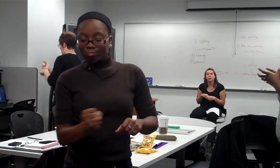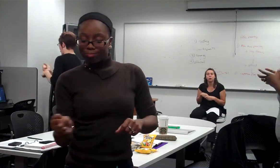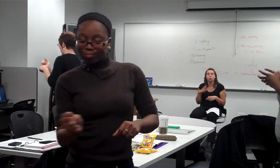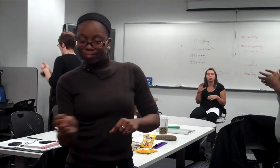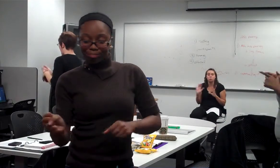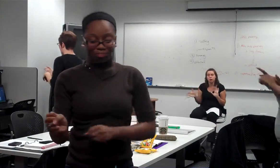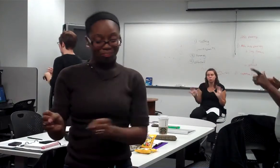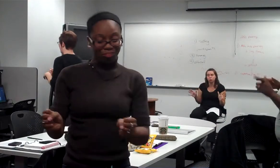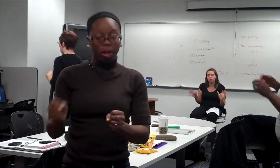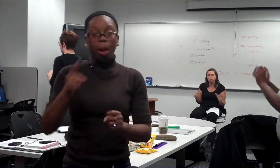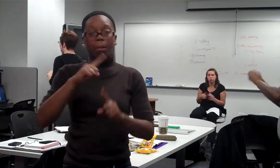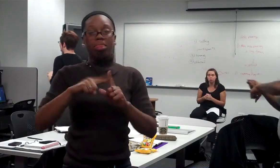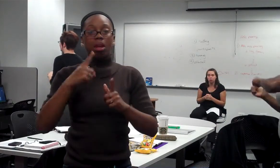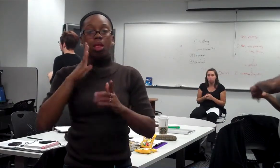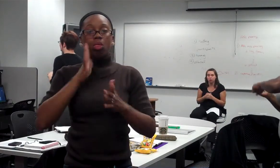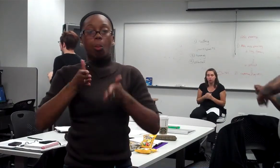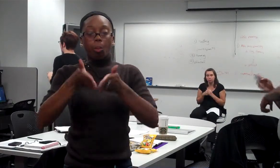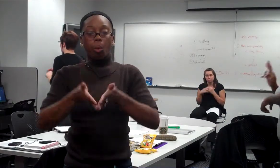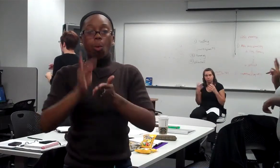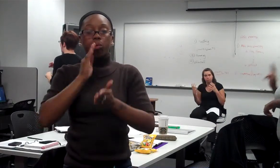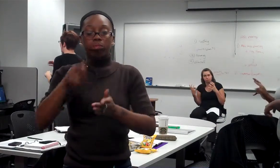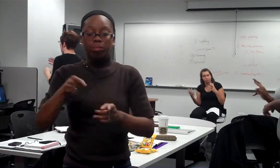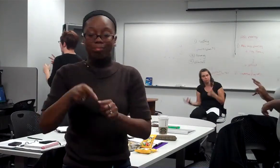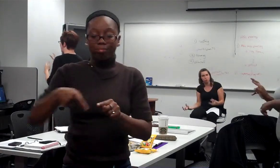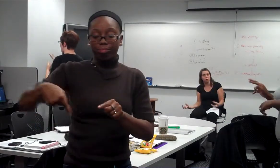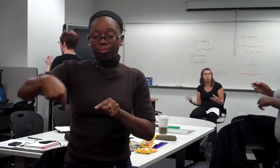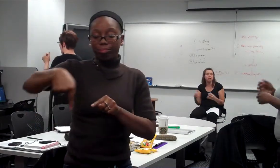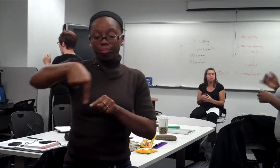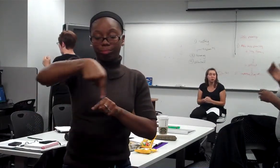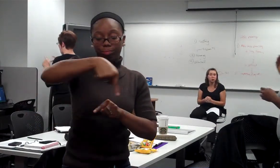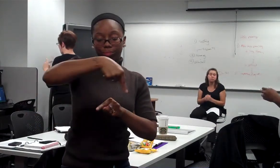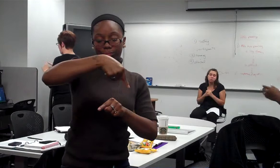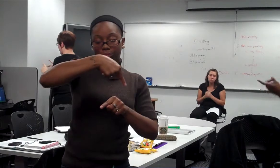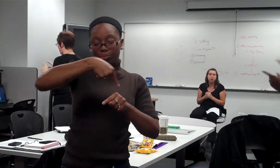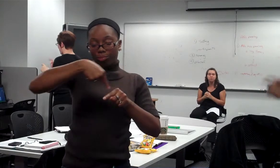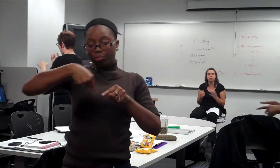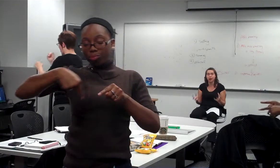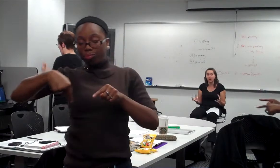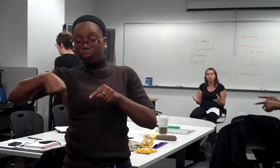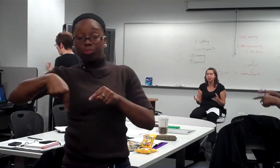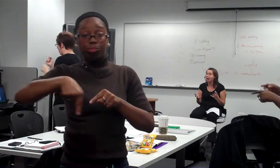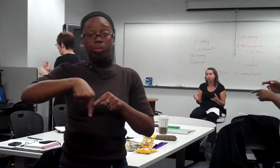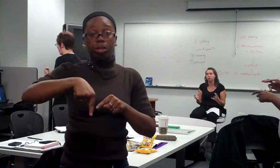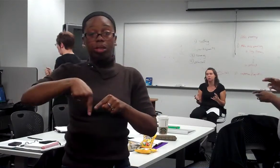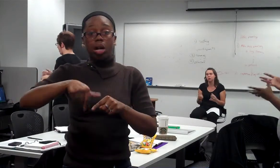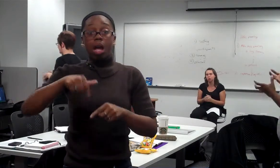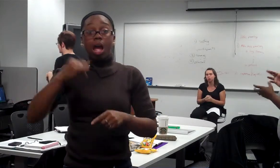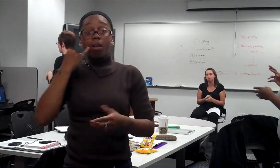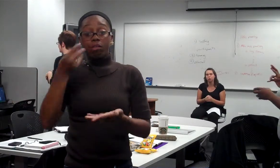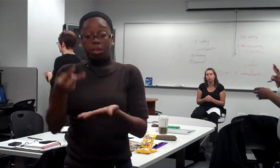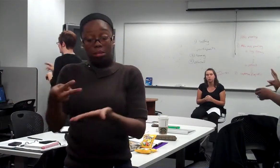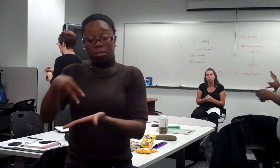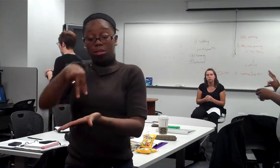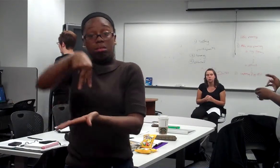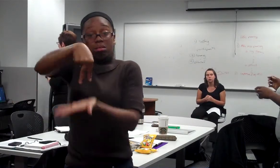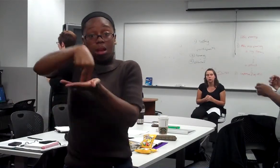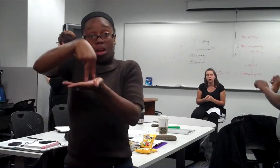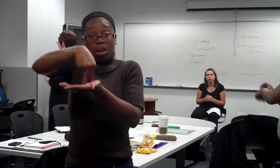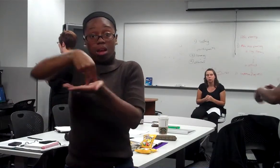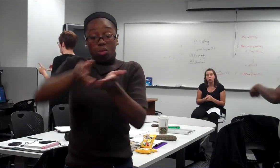the other main rule about canoeing, if you've ever been canoeing, is do not stand ever in a canoe, or